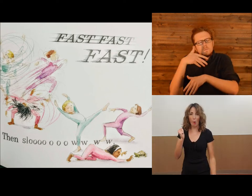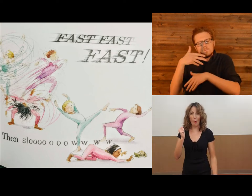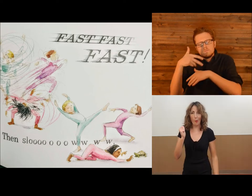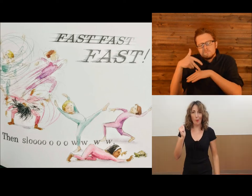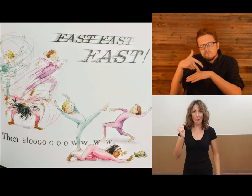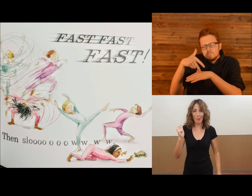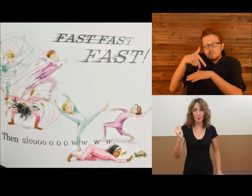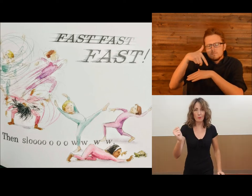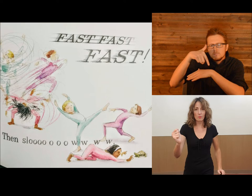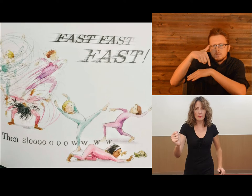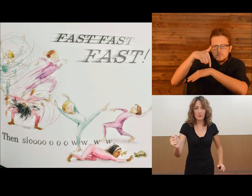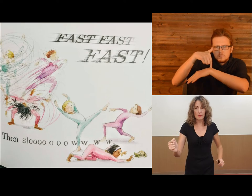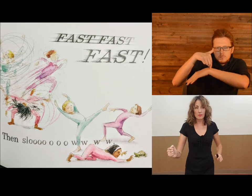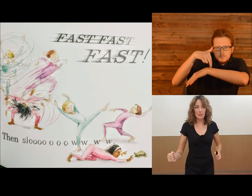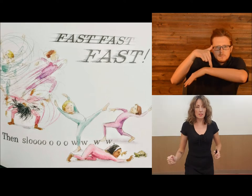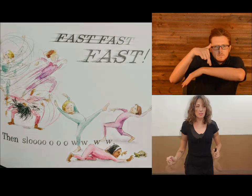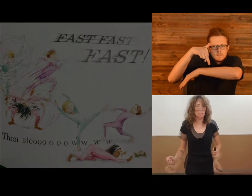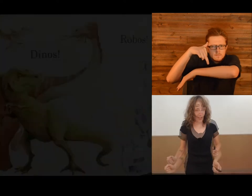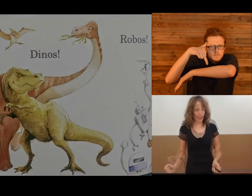slow.